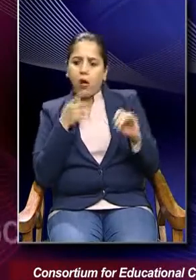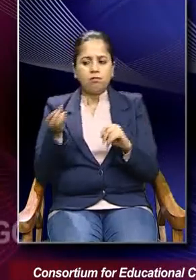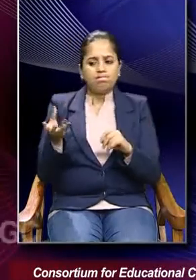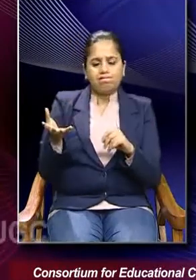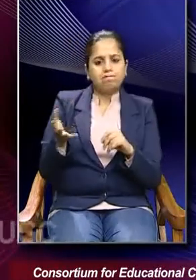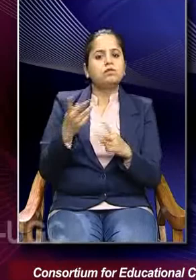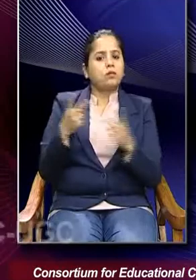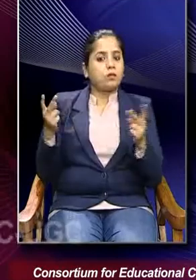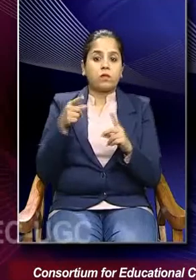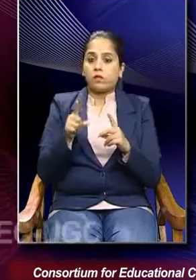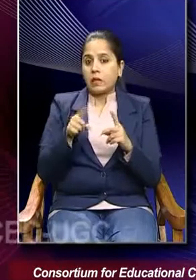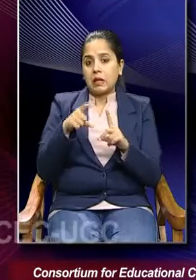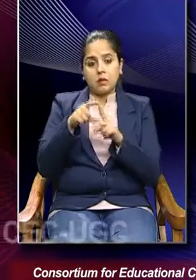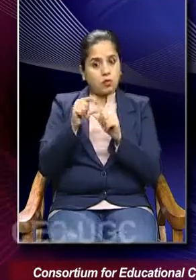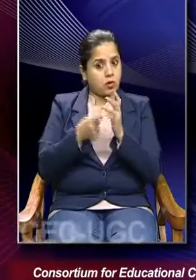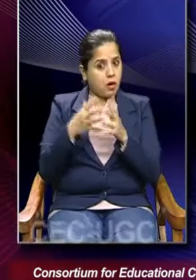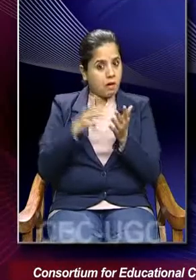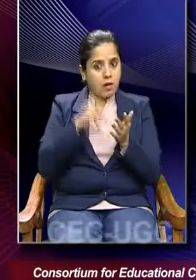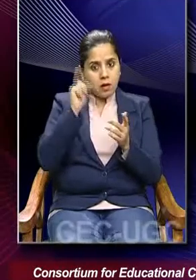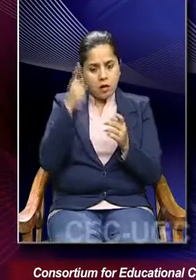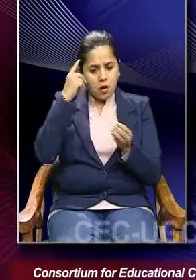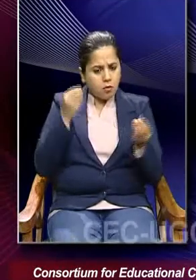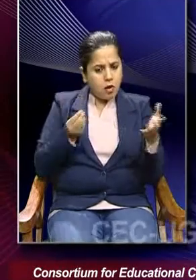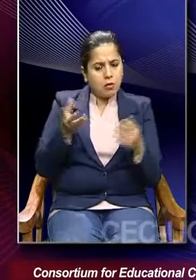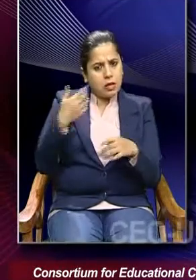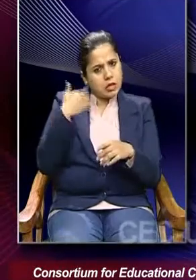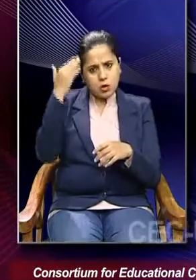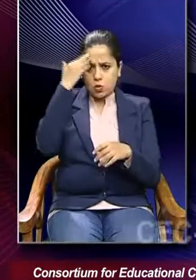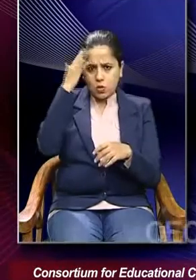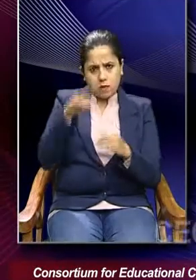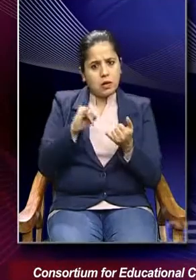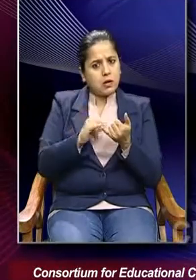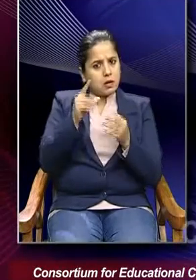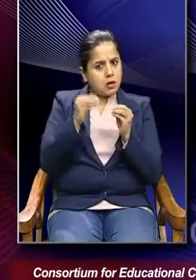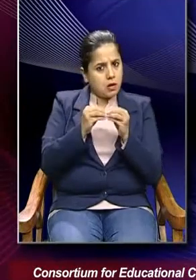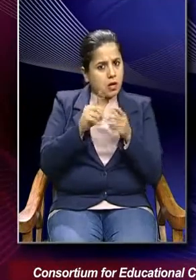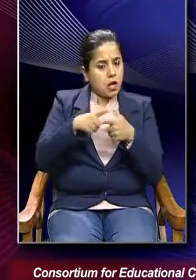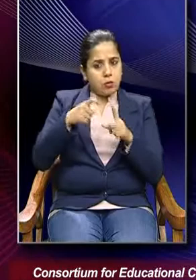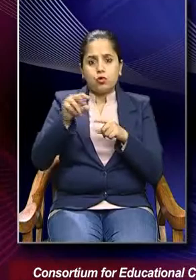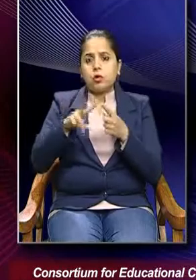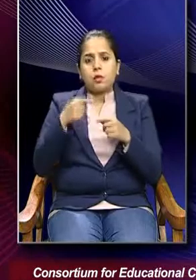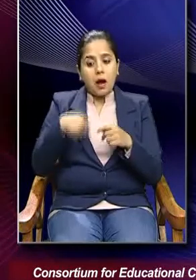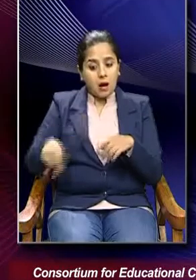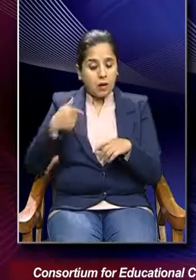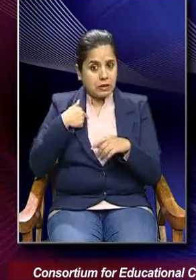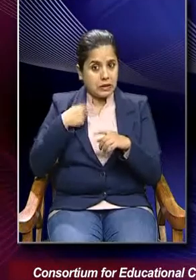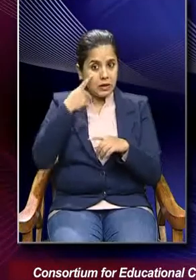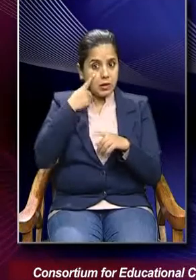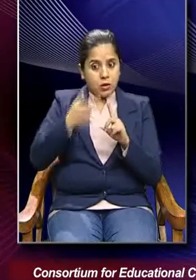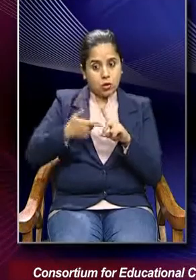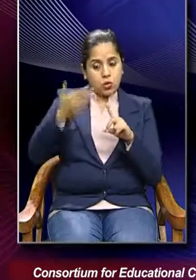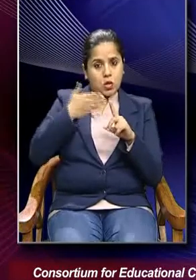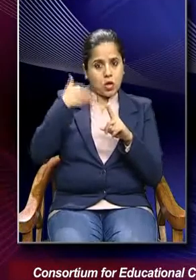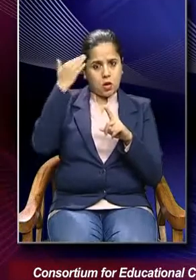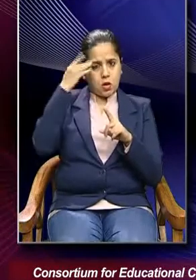in an objective manner. We know there is a subjectivity, but as a trained sociologist, we need to kind of